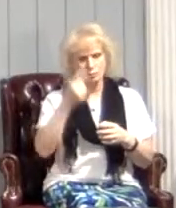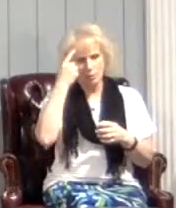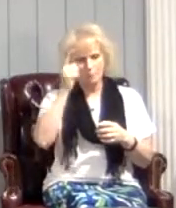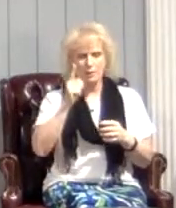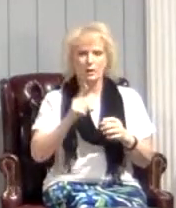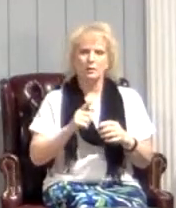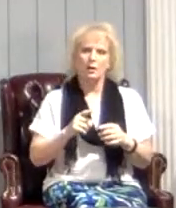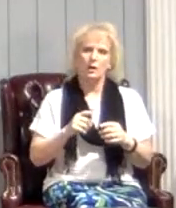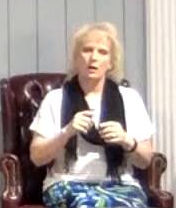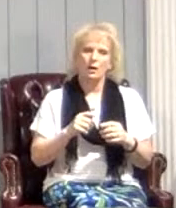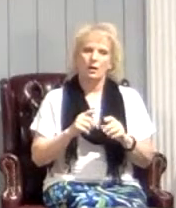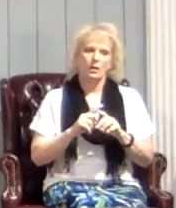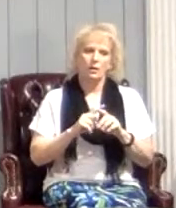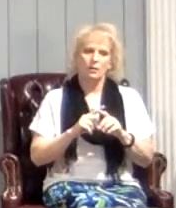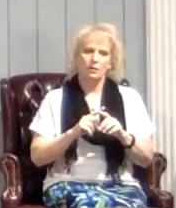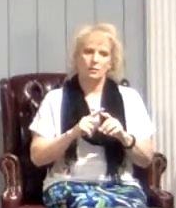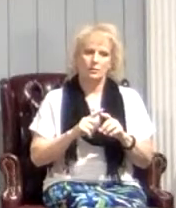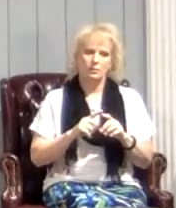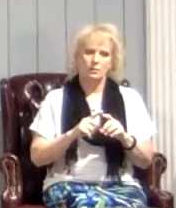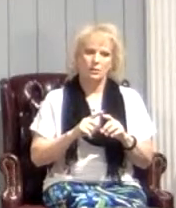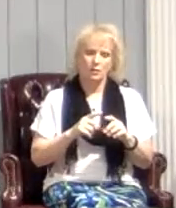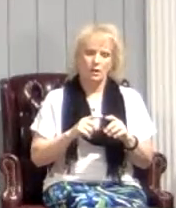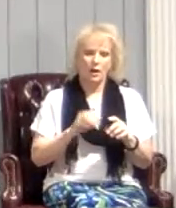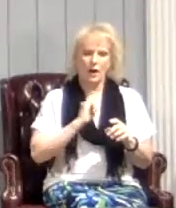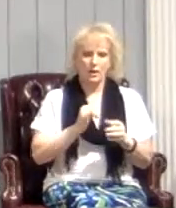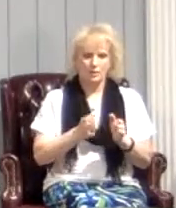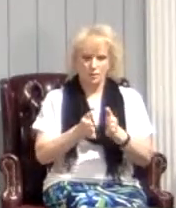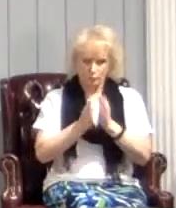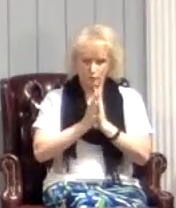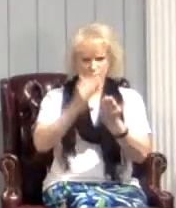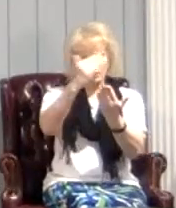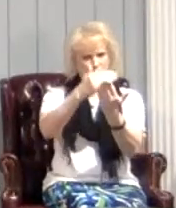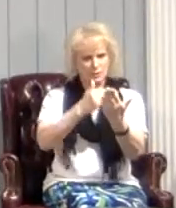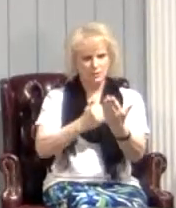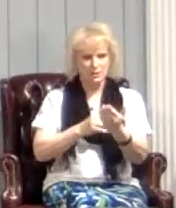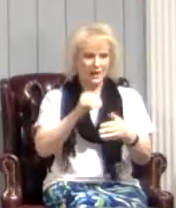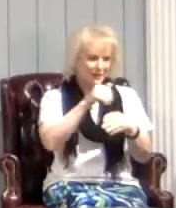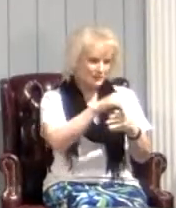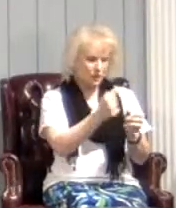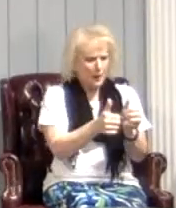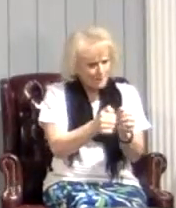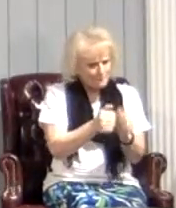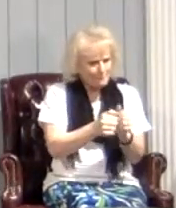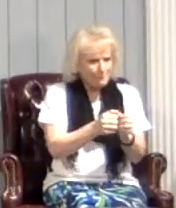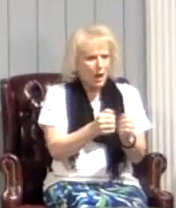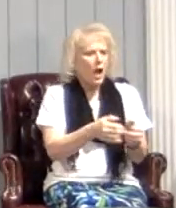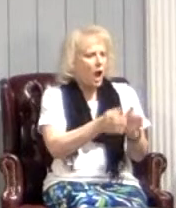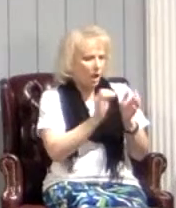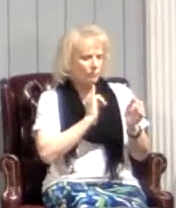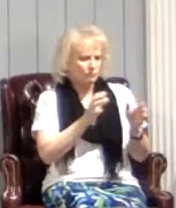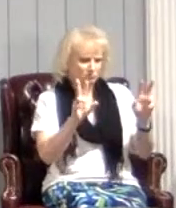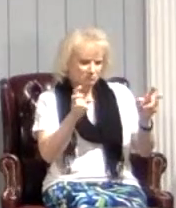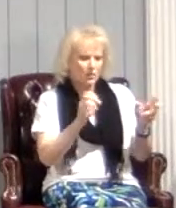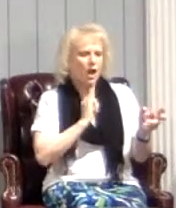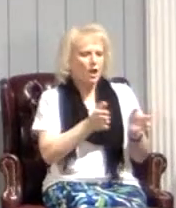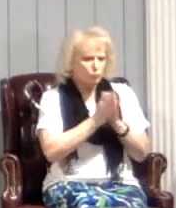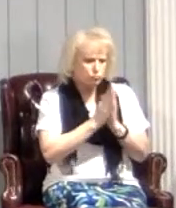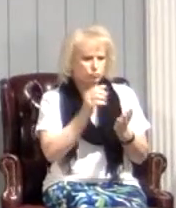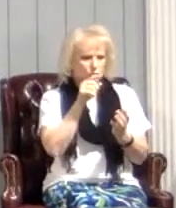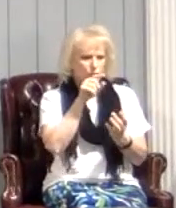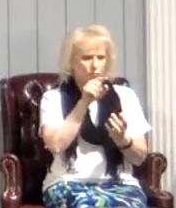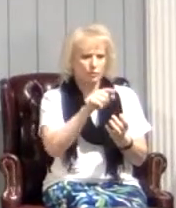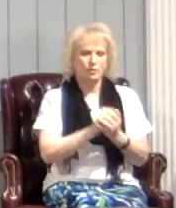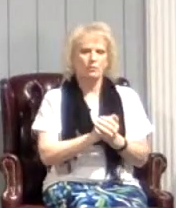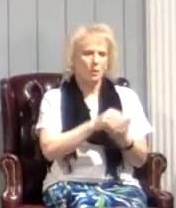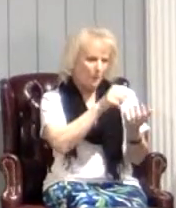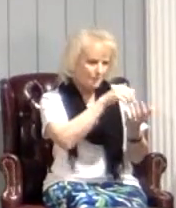tell you. So I prayed for this list of preachers, and I sent them a text message to tell them that I prayed for them. And now, I don't like